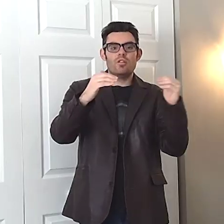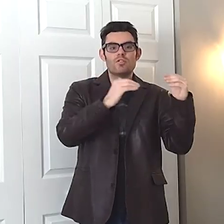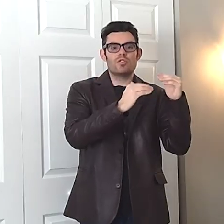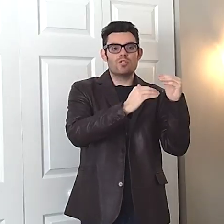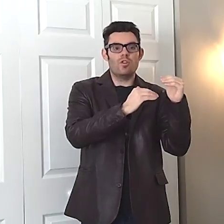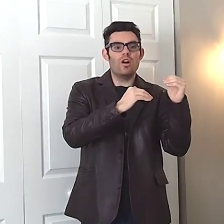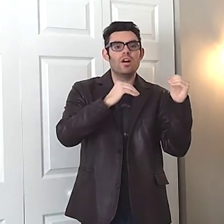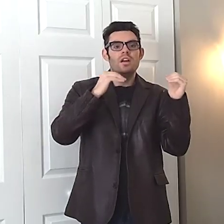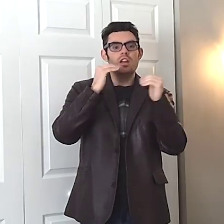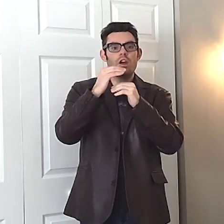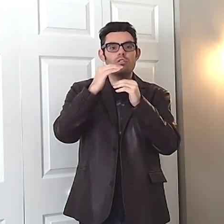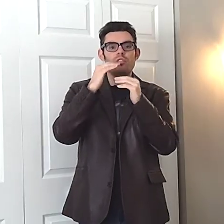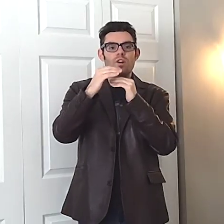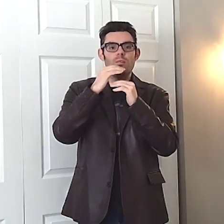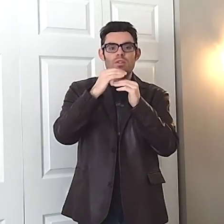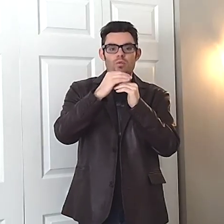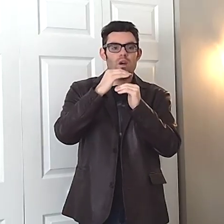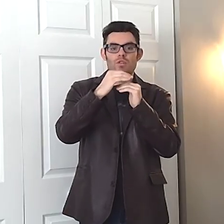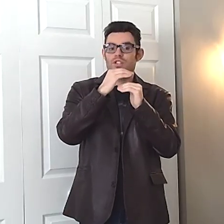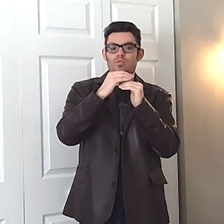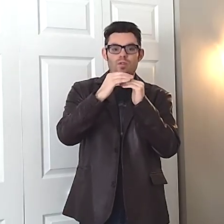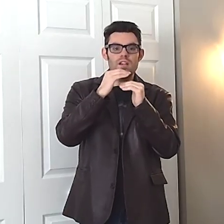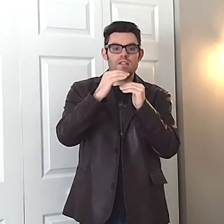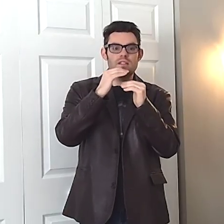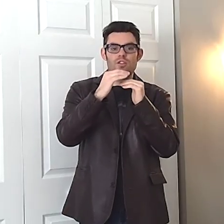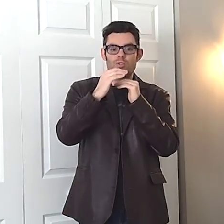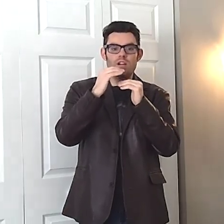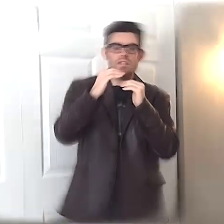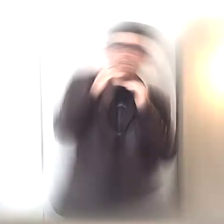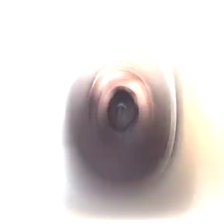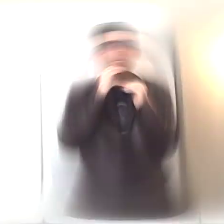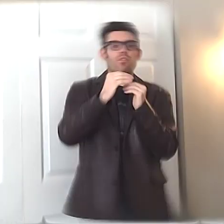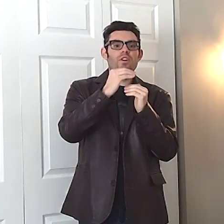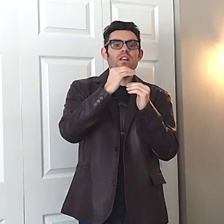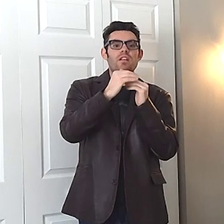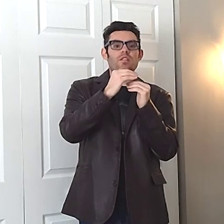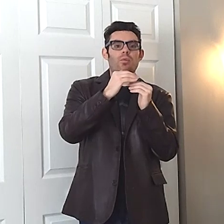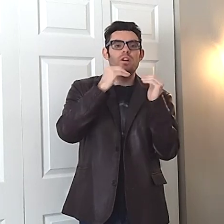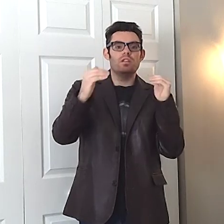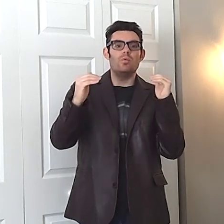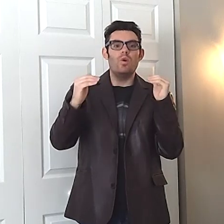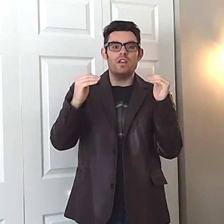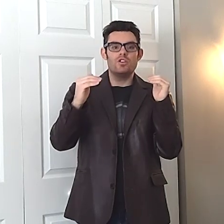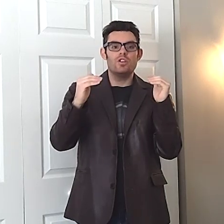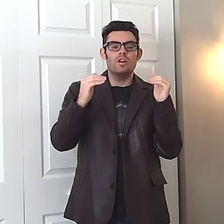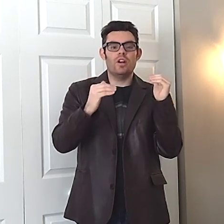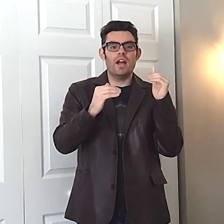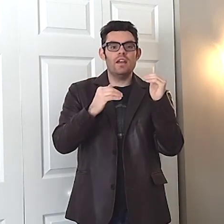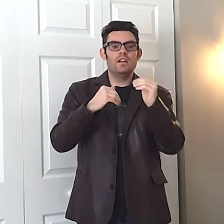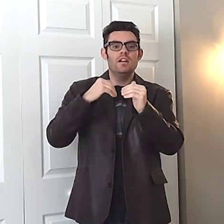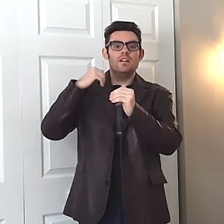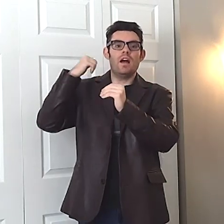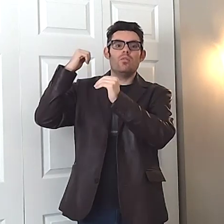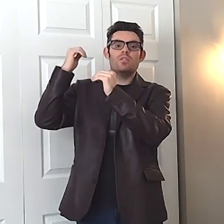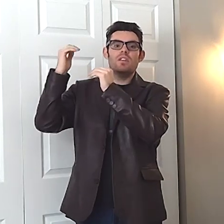characters are strong. Character development throughout, which is great to see, a joy to see. Now, the villain in this book is a witch, okay? Now,